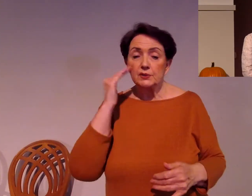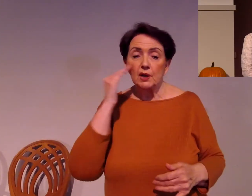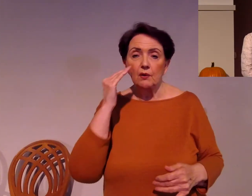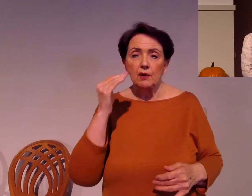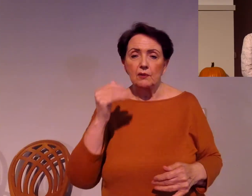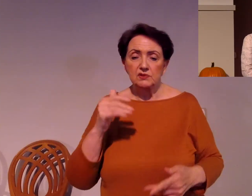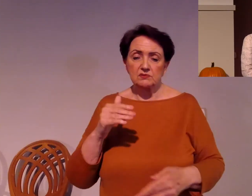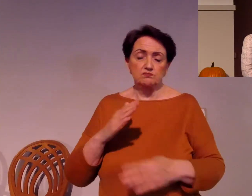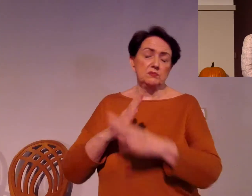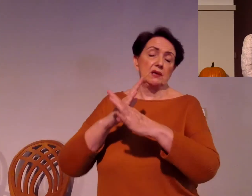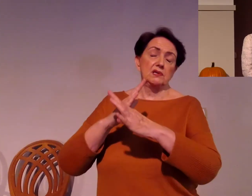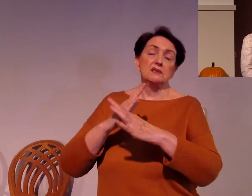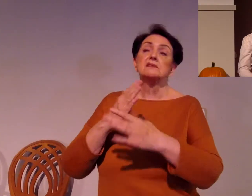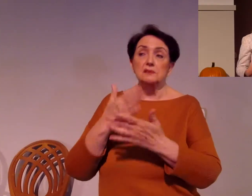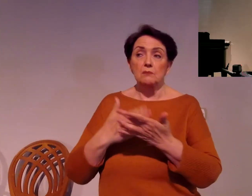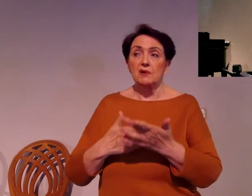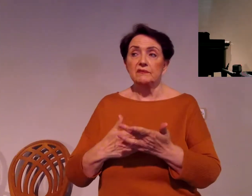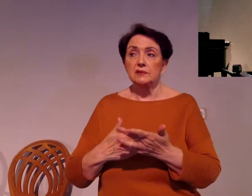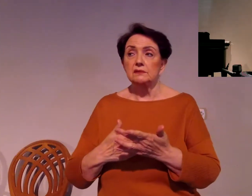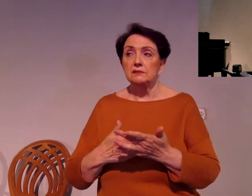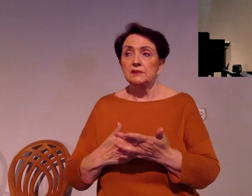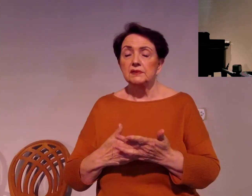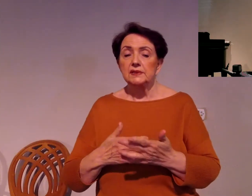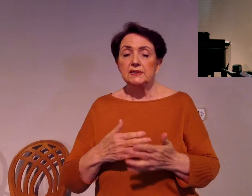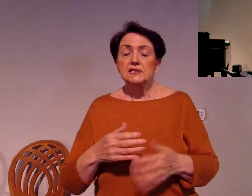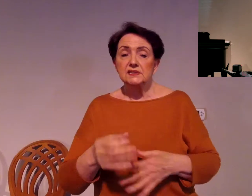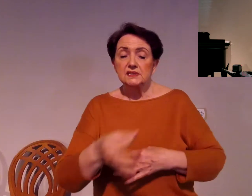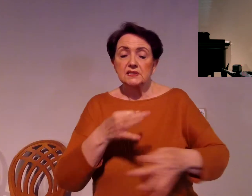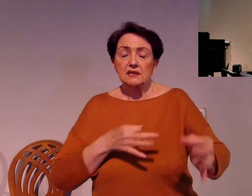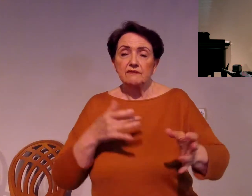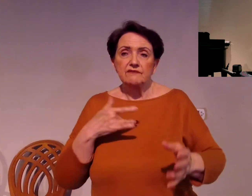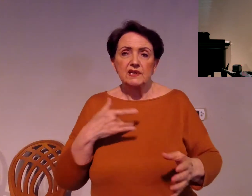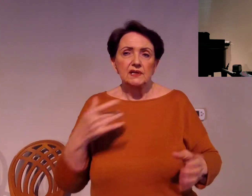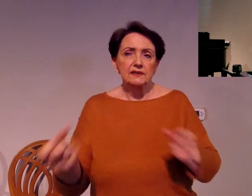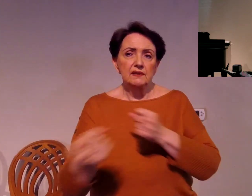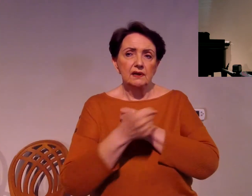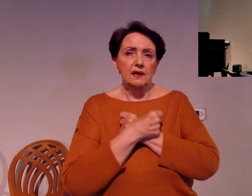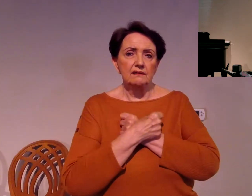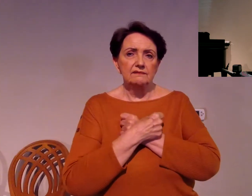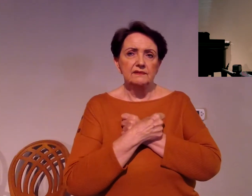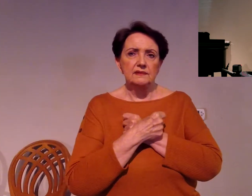deflecting some of it instead of feeling that love.